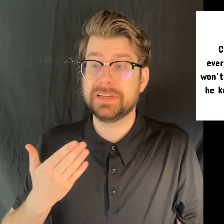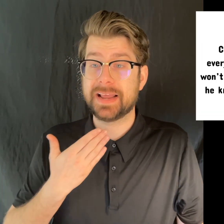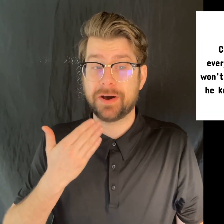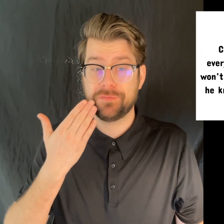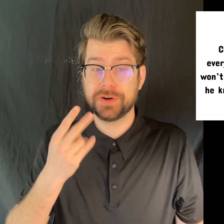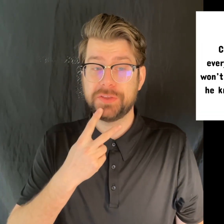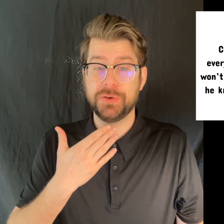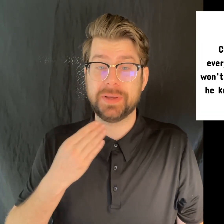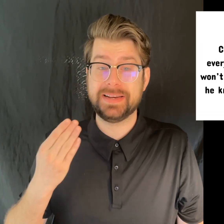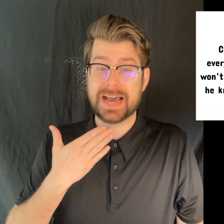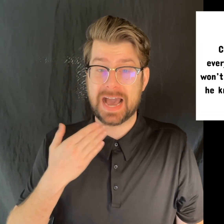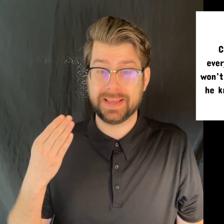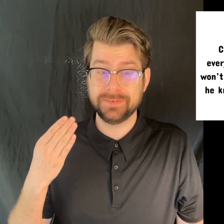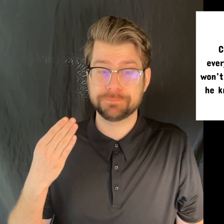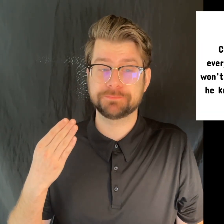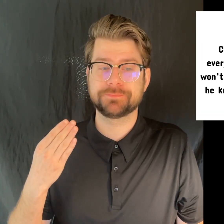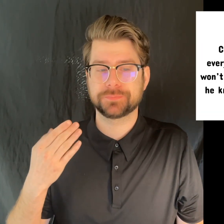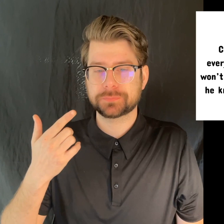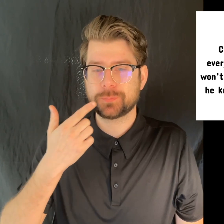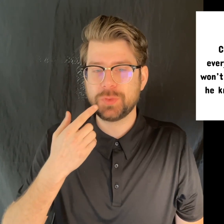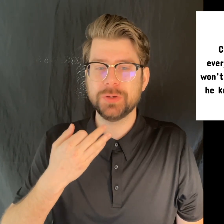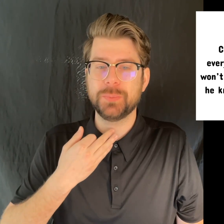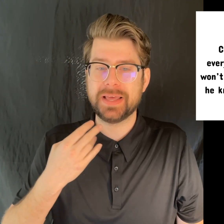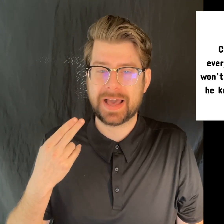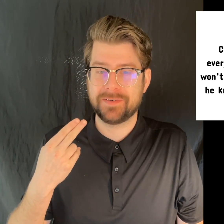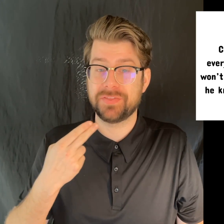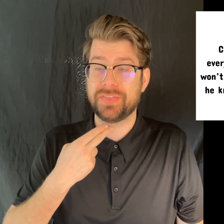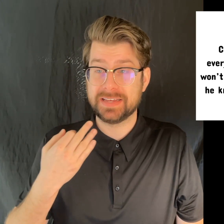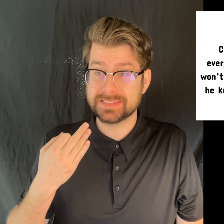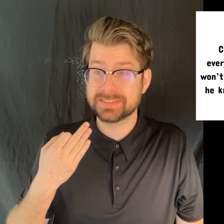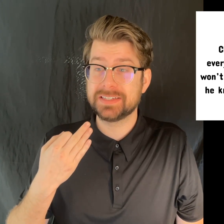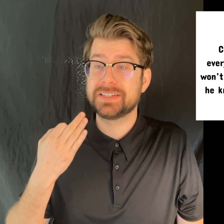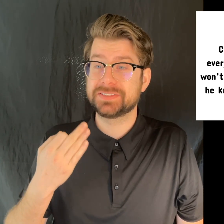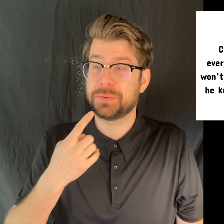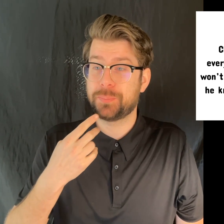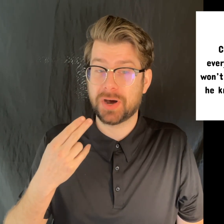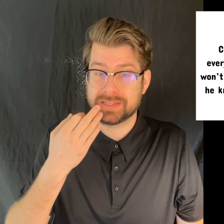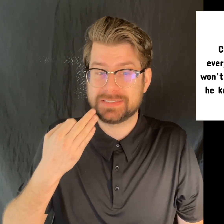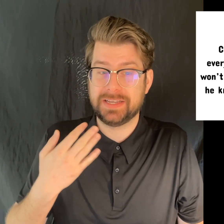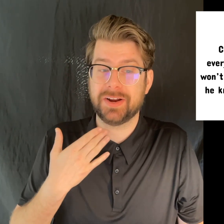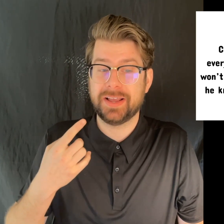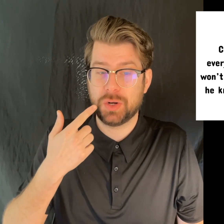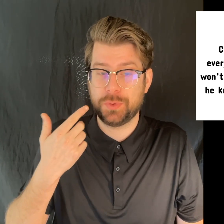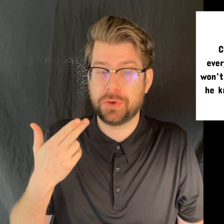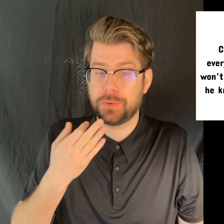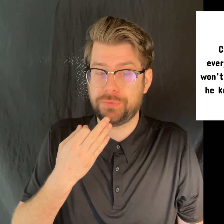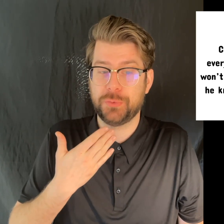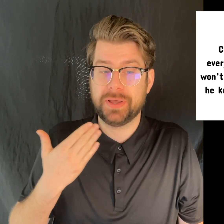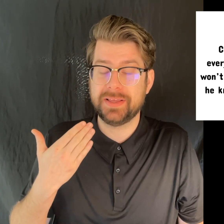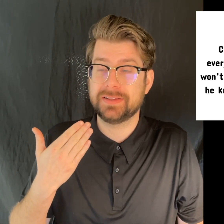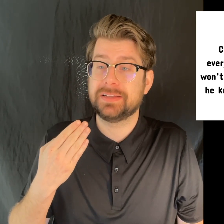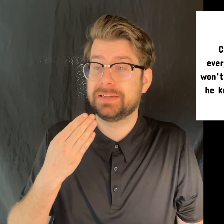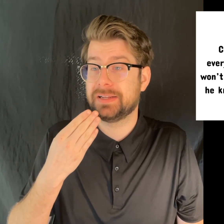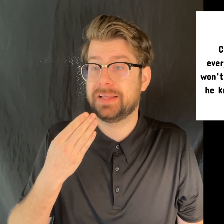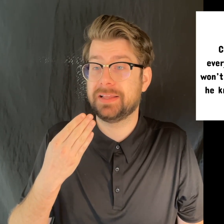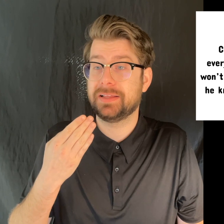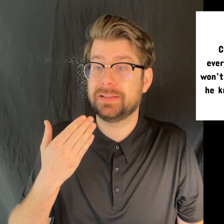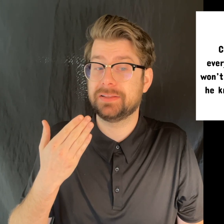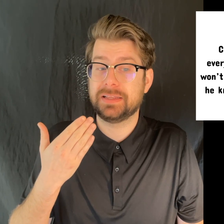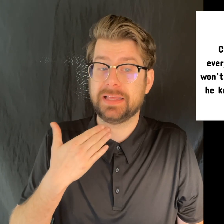Now for Q&9, we have this. So pause here and we'll go through it in